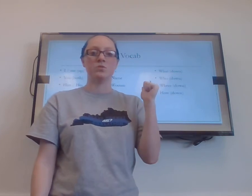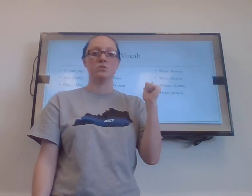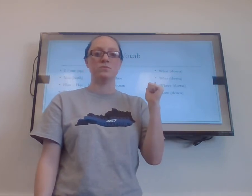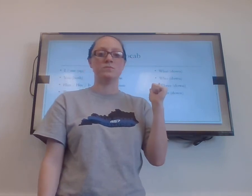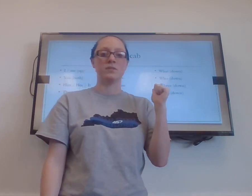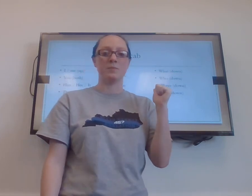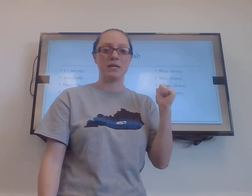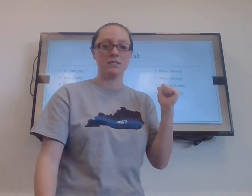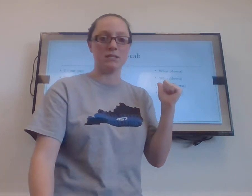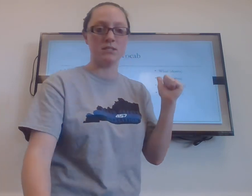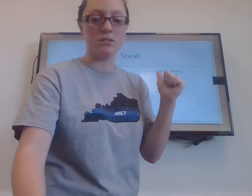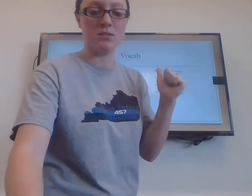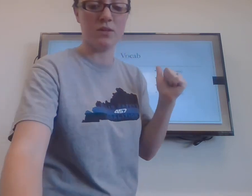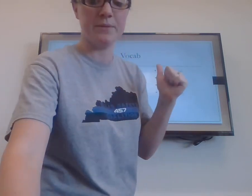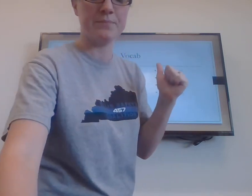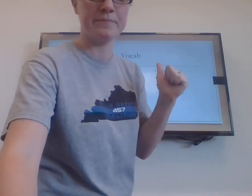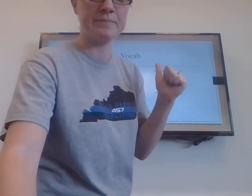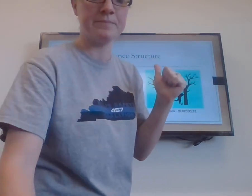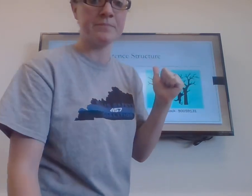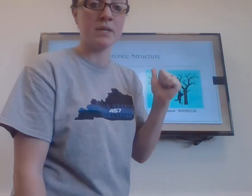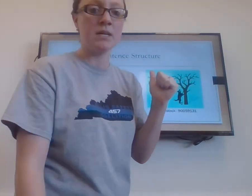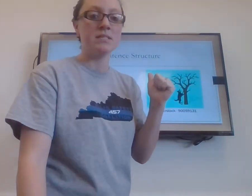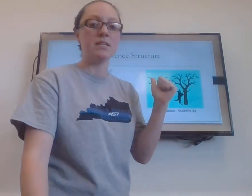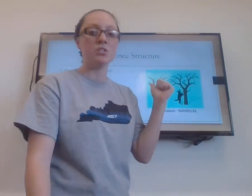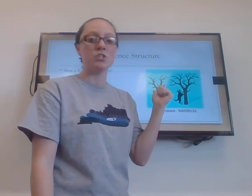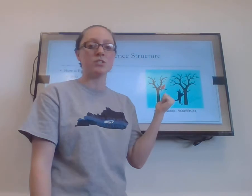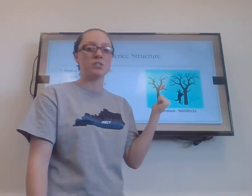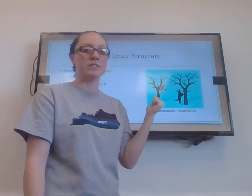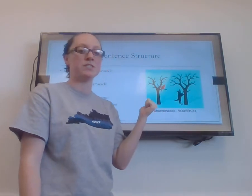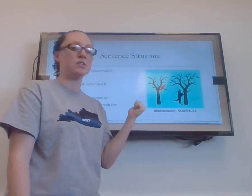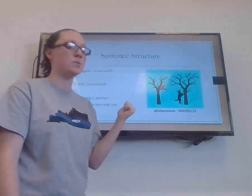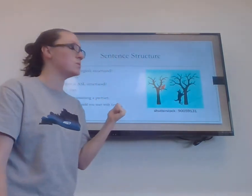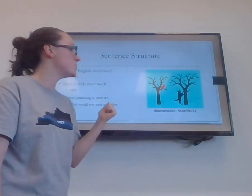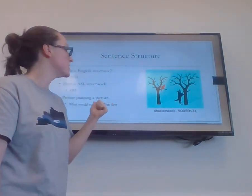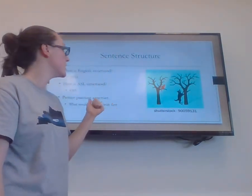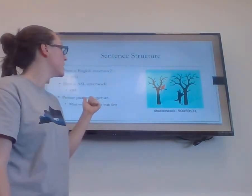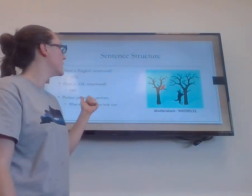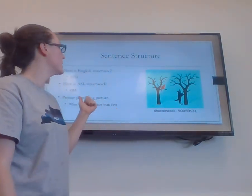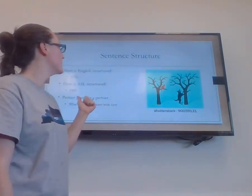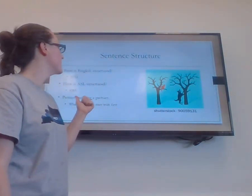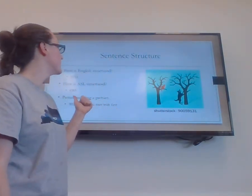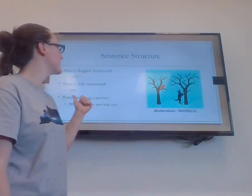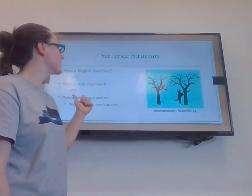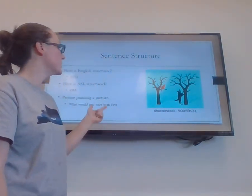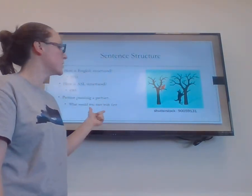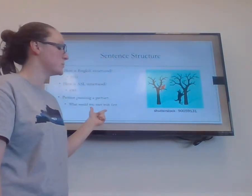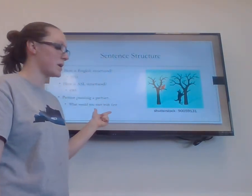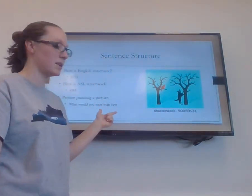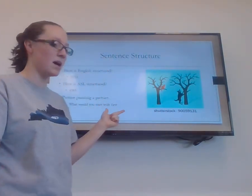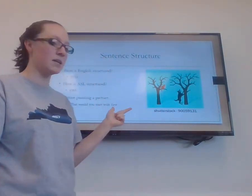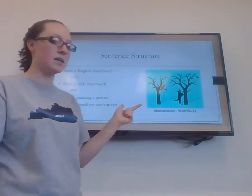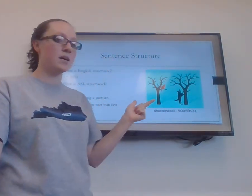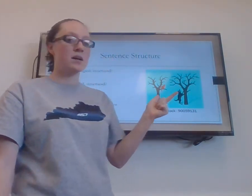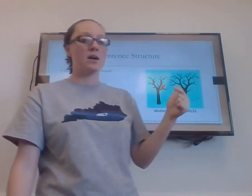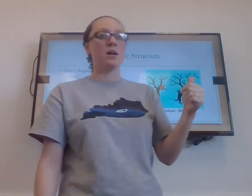we'll get back to this, okay? Sentence structure is huge. We talked about it a lot